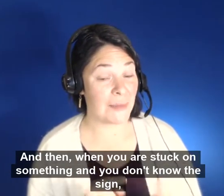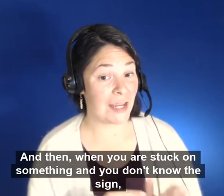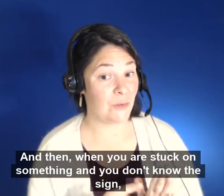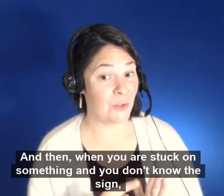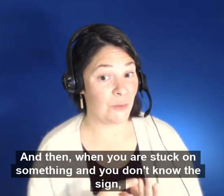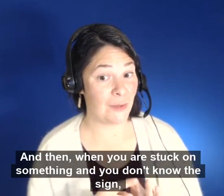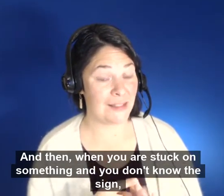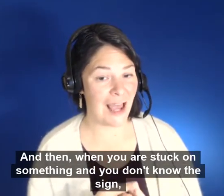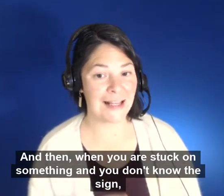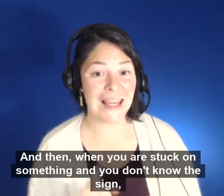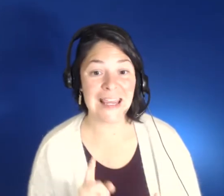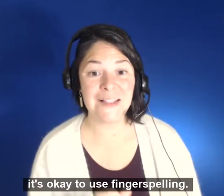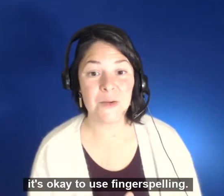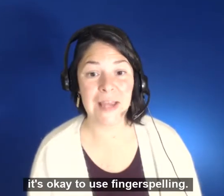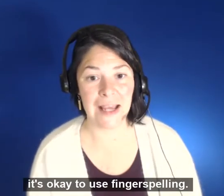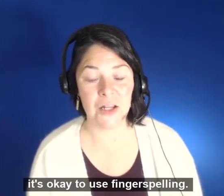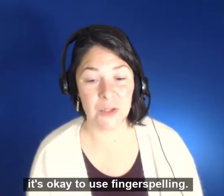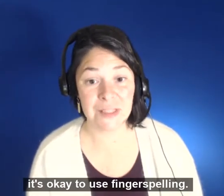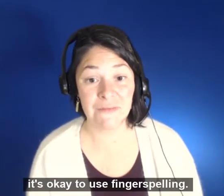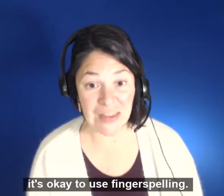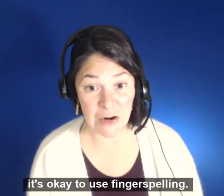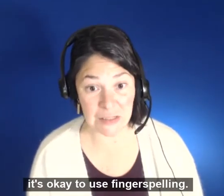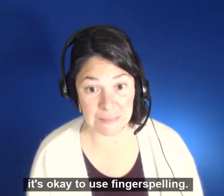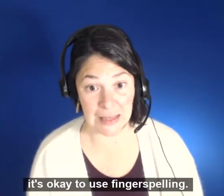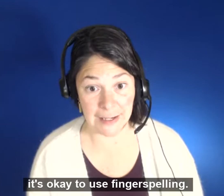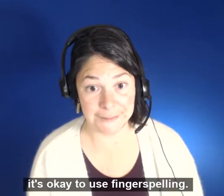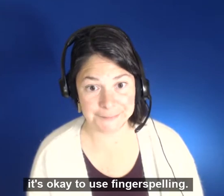and you don't know the sign, it's okay to use fingerspelling.